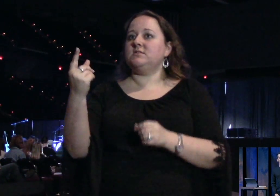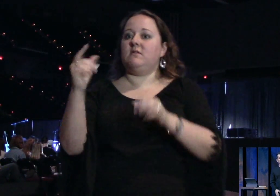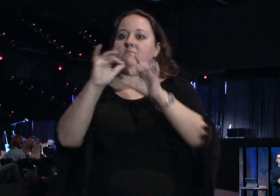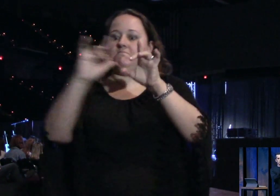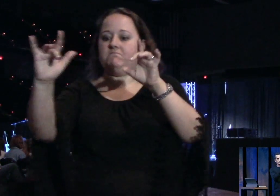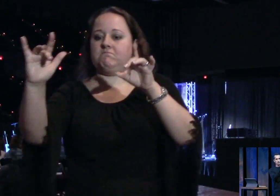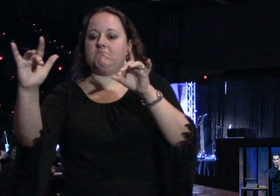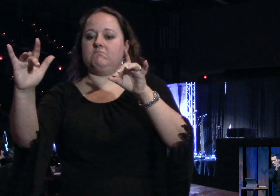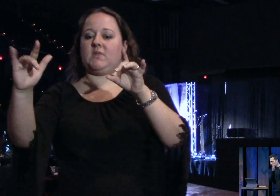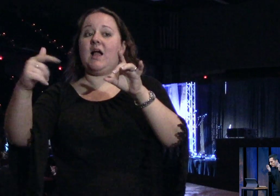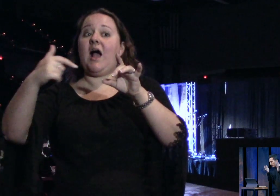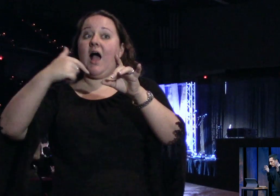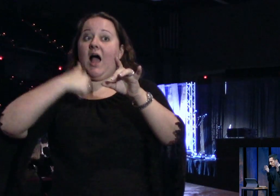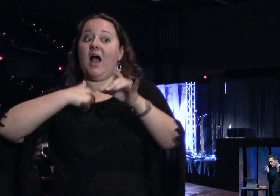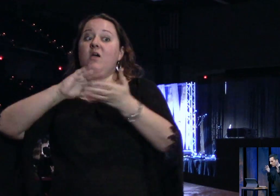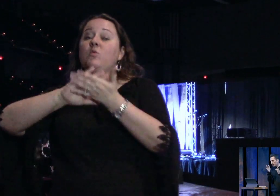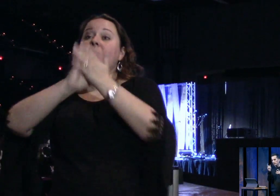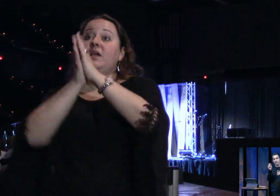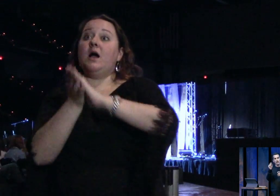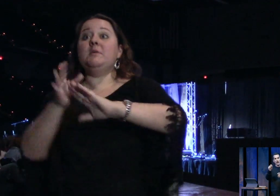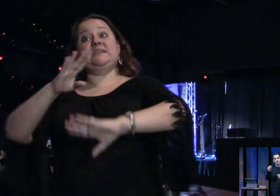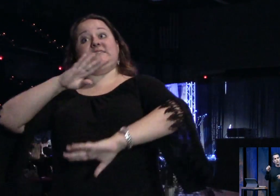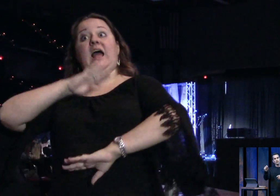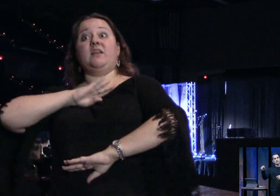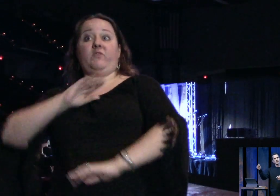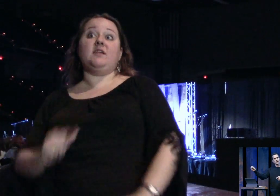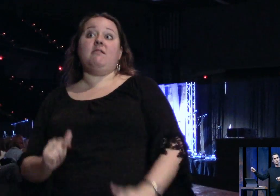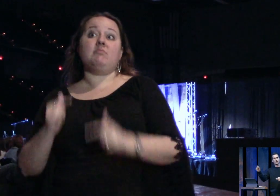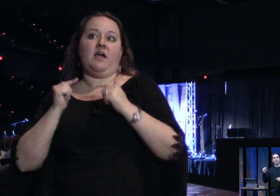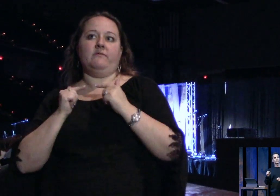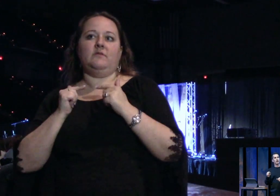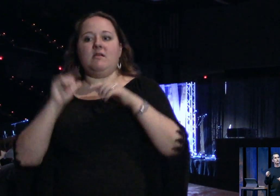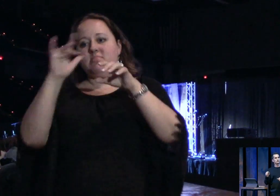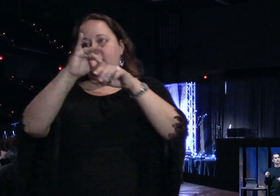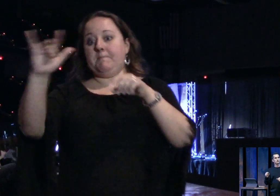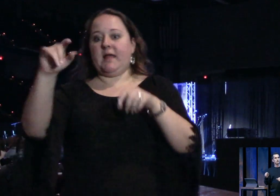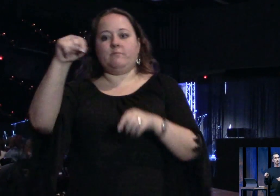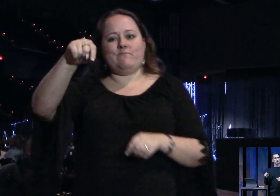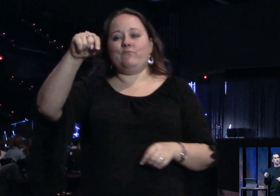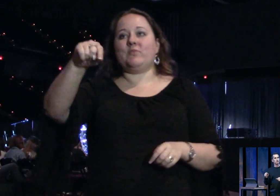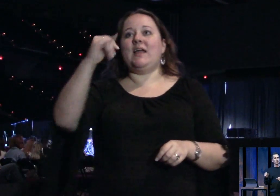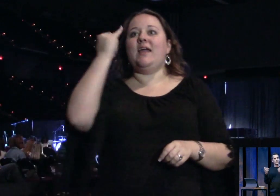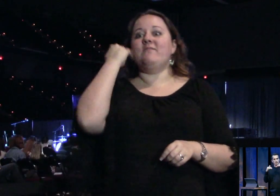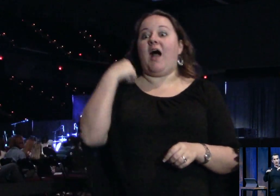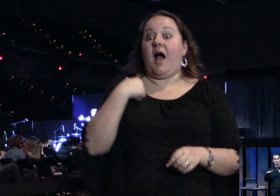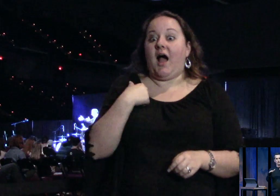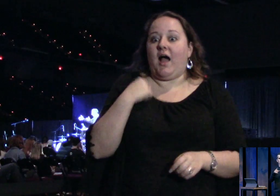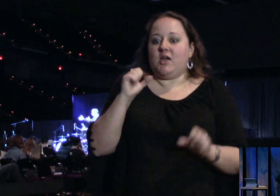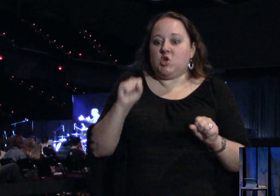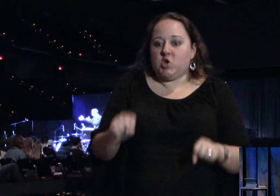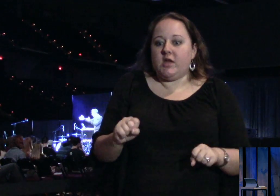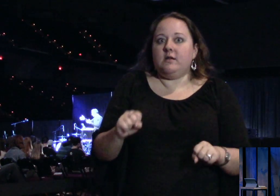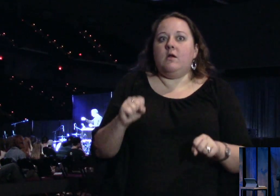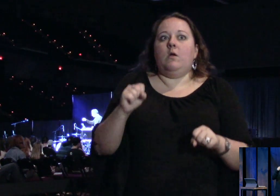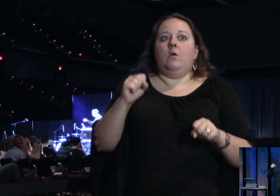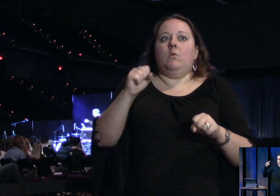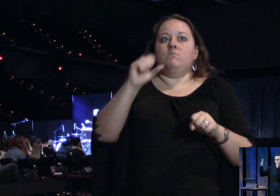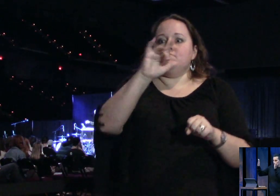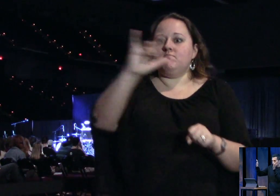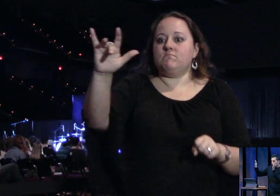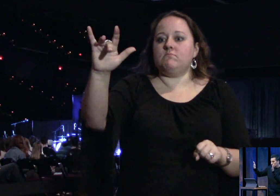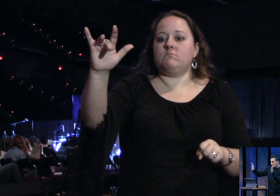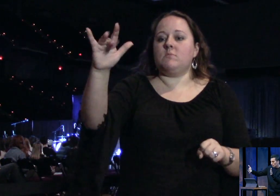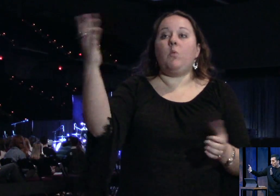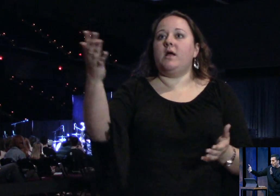can just fill in the blank, then I will be satisfied in life. What is that for you? If I can